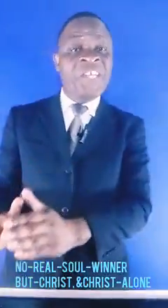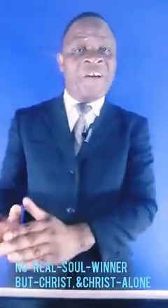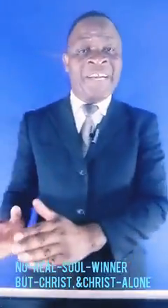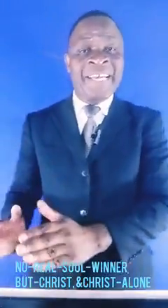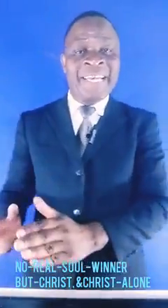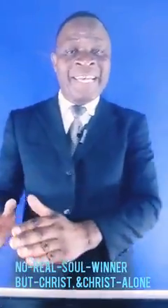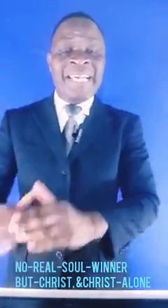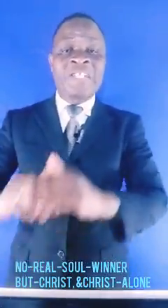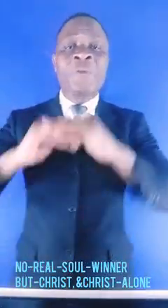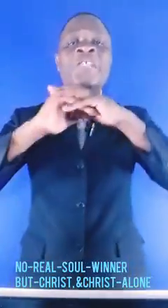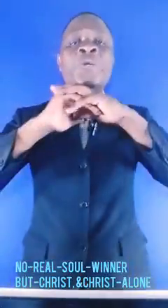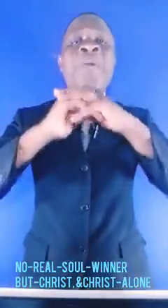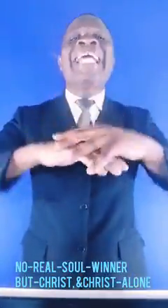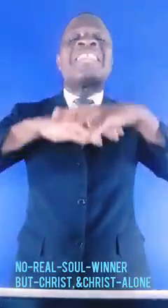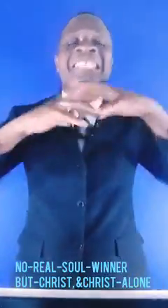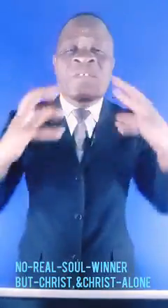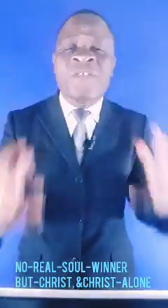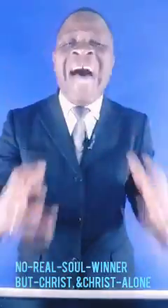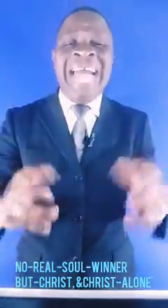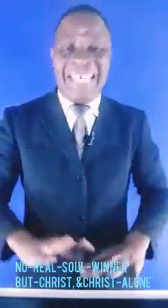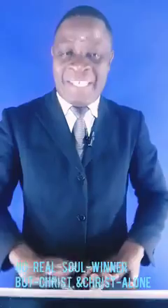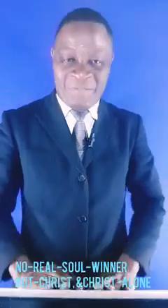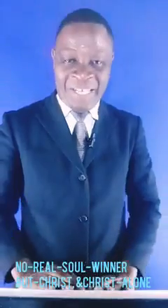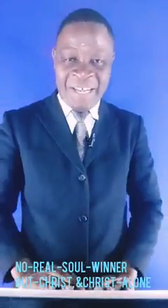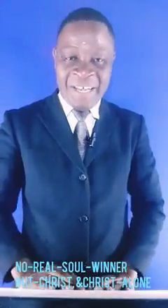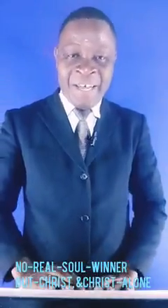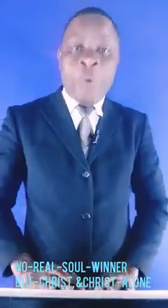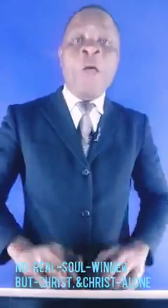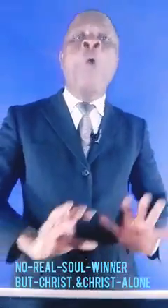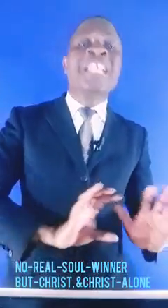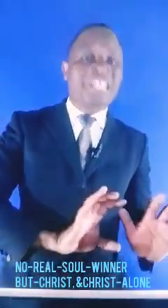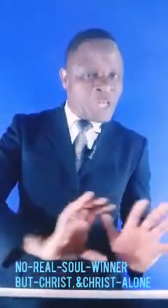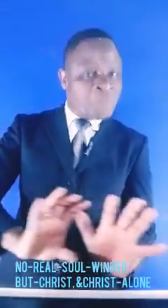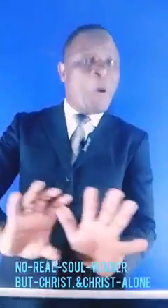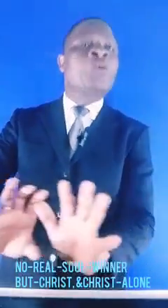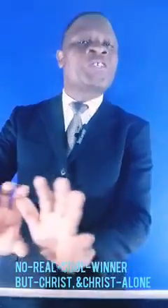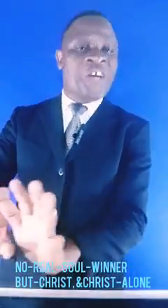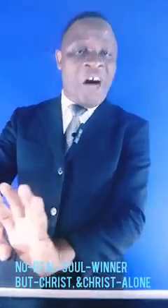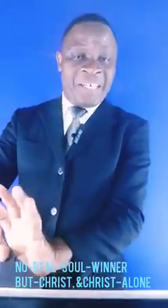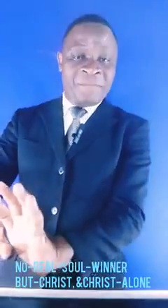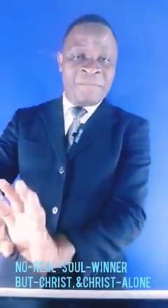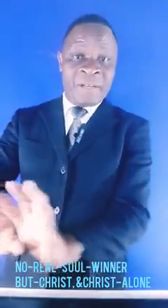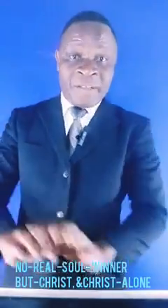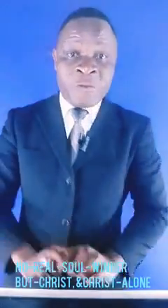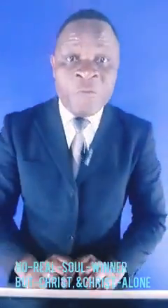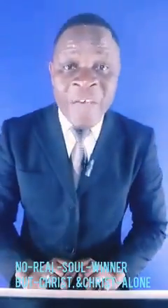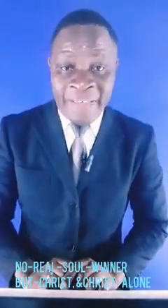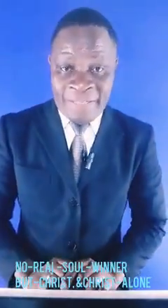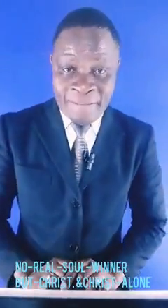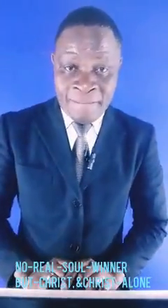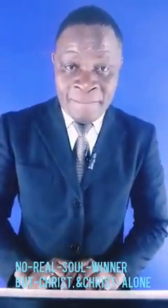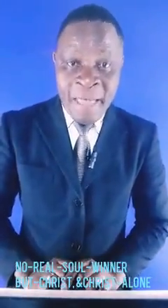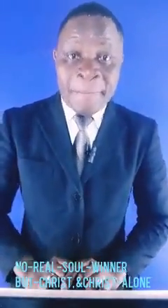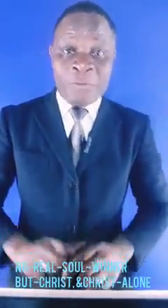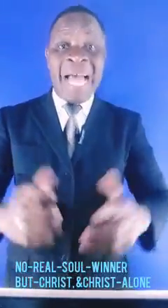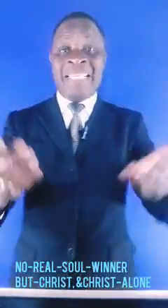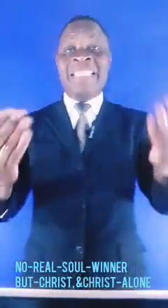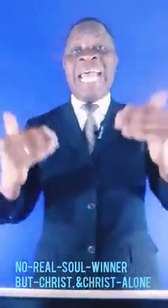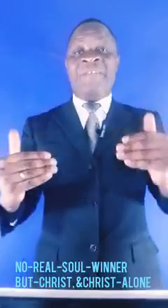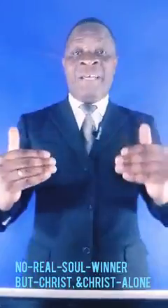salvation is good. It's a divine activity. We only respond to God through faith, but we are saved